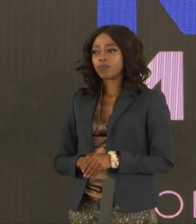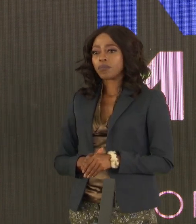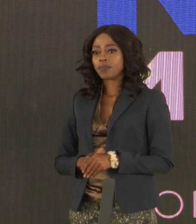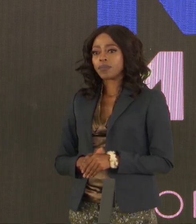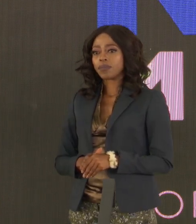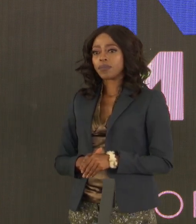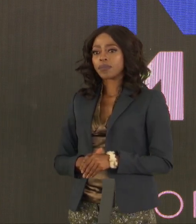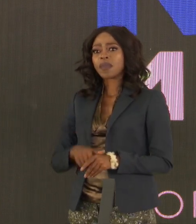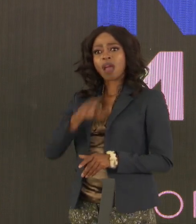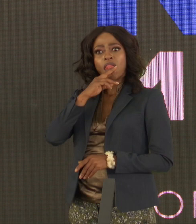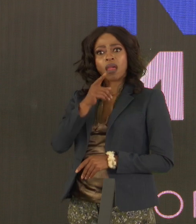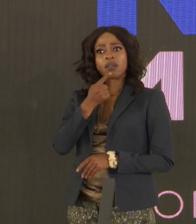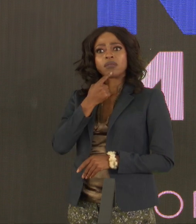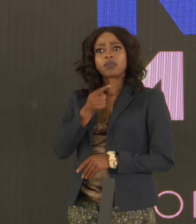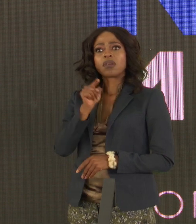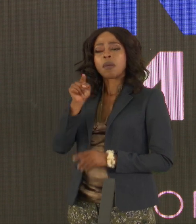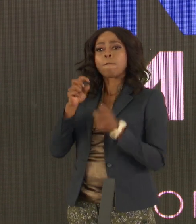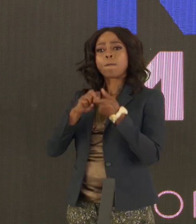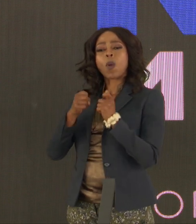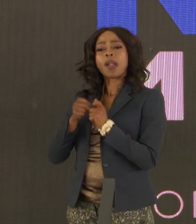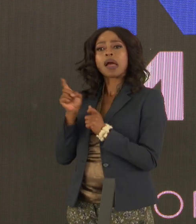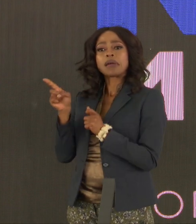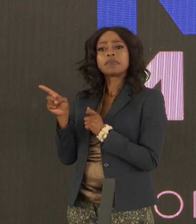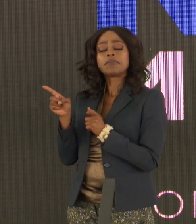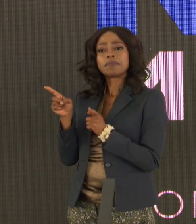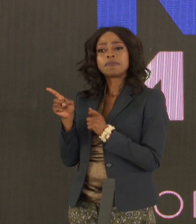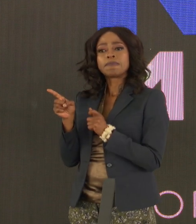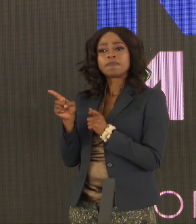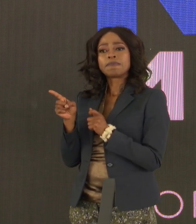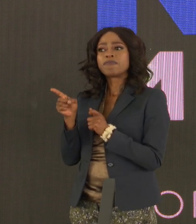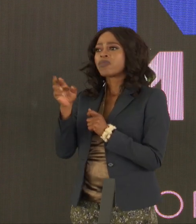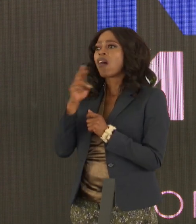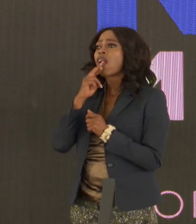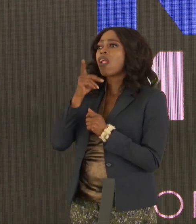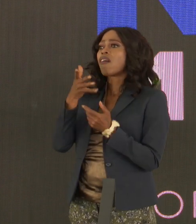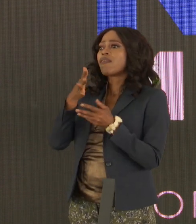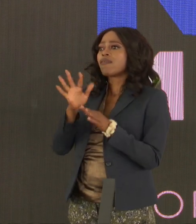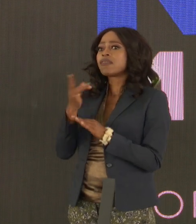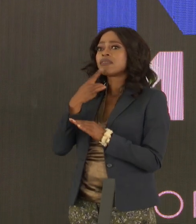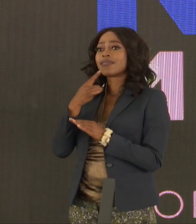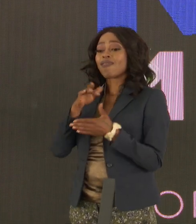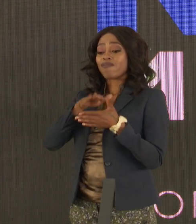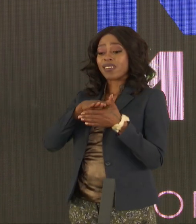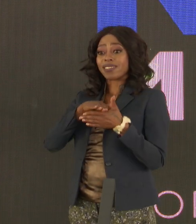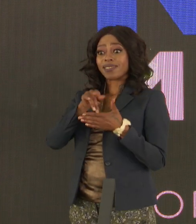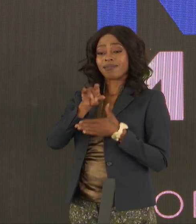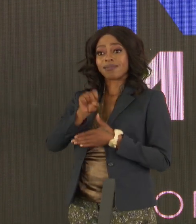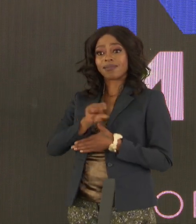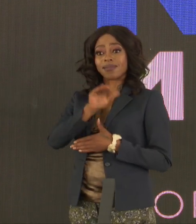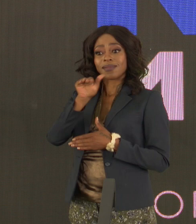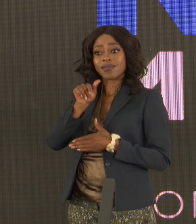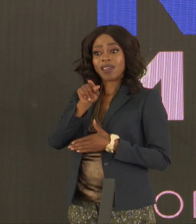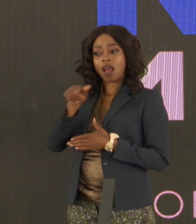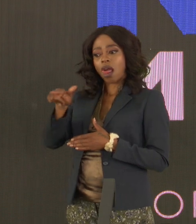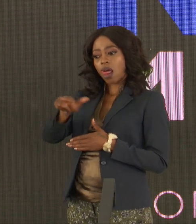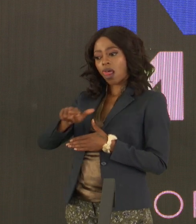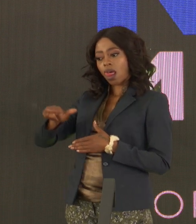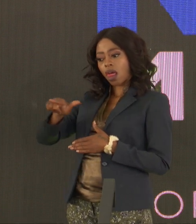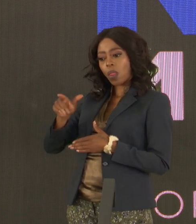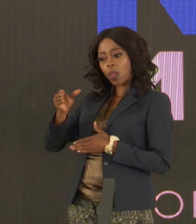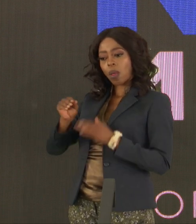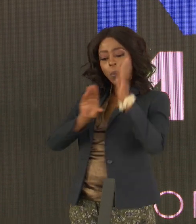They lie and they say this is a problem. They lie and say the reason South Africans don't have land is because